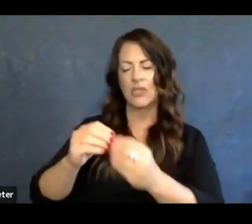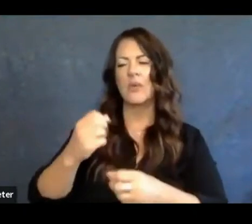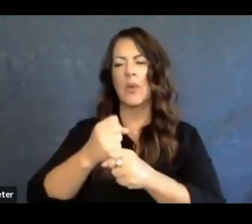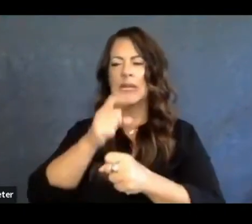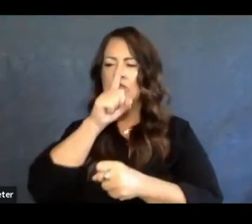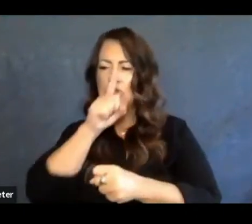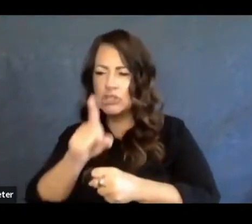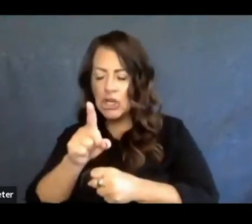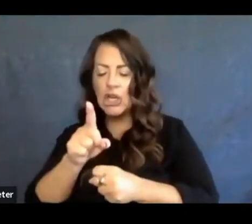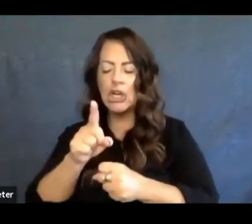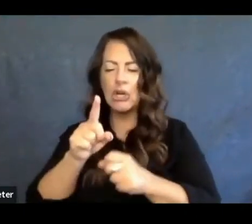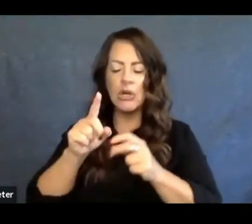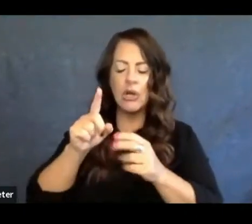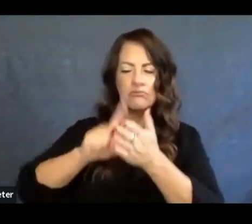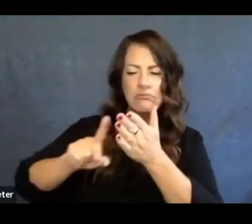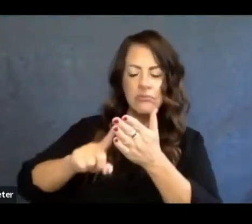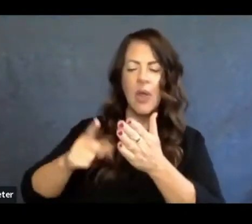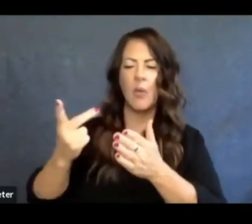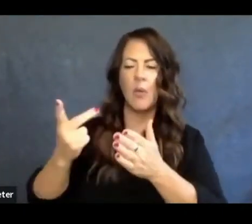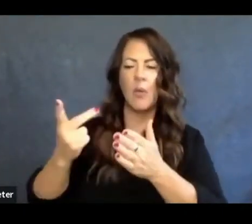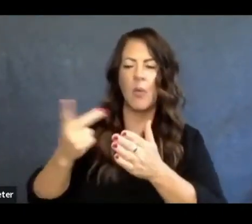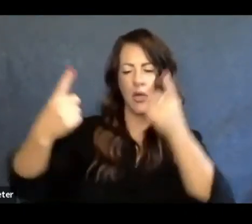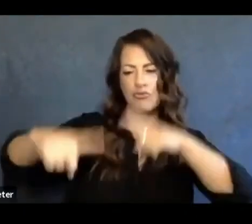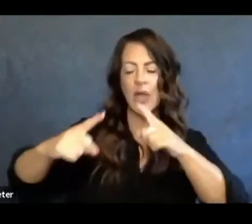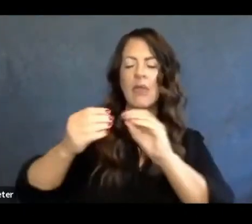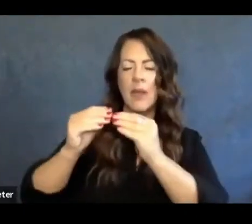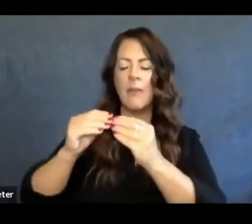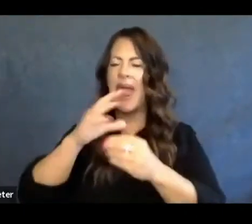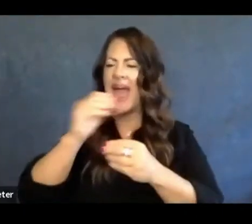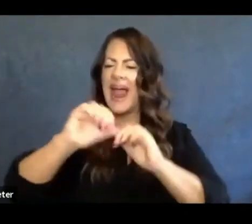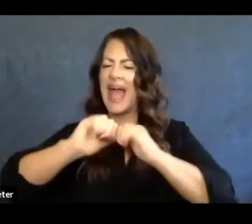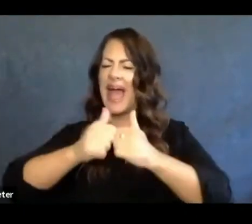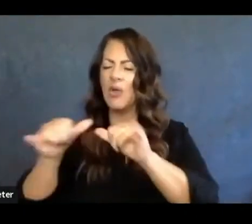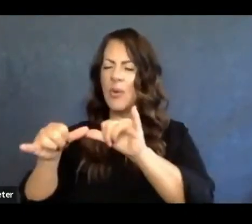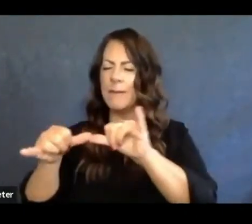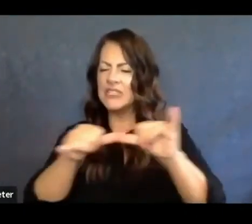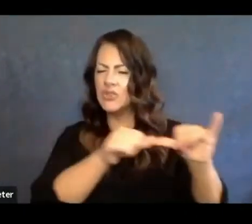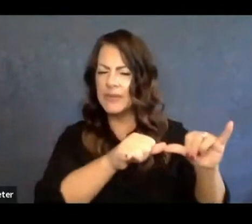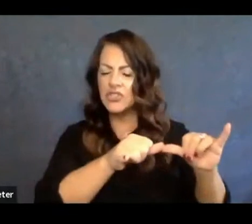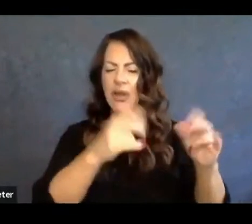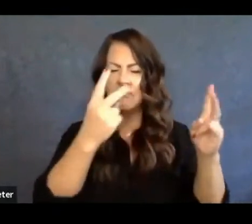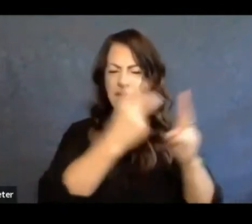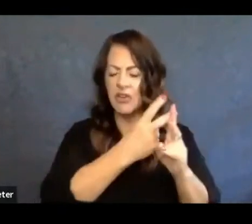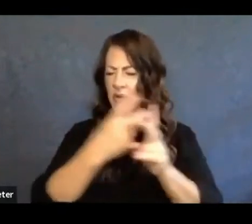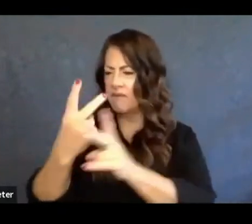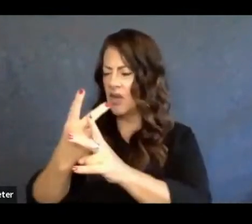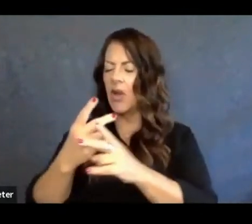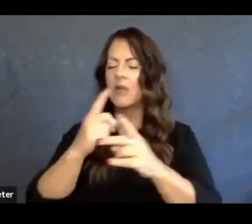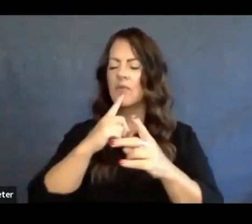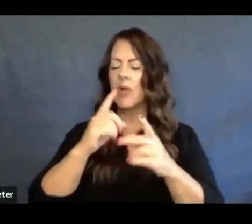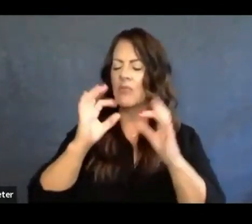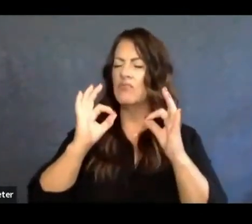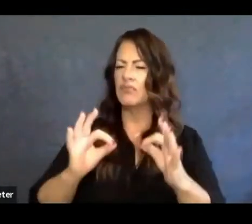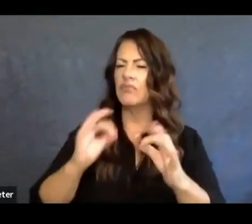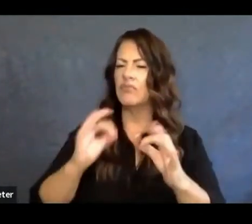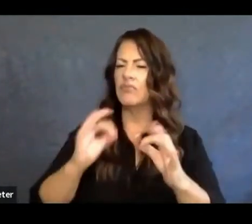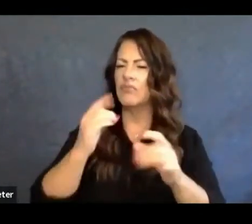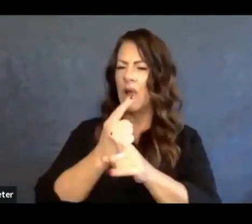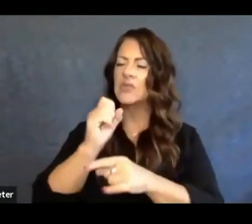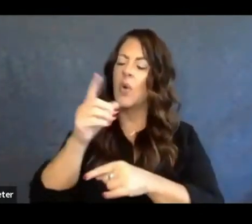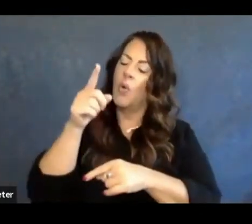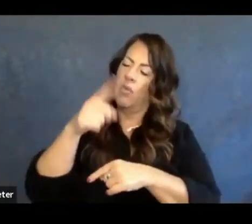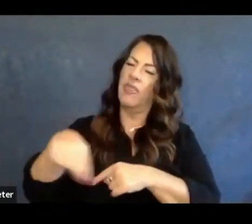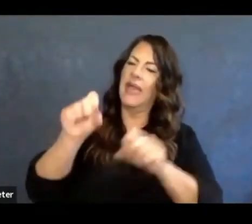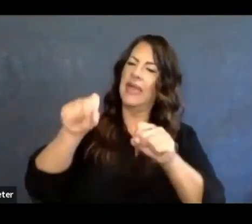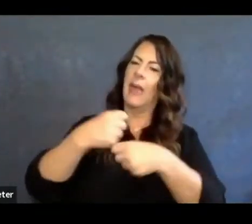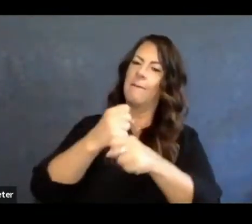we not only agree on the number, agree on the metrics and how we calculate those, so those important decisions that you're talking